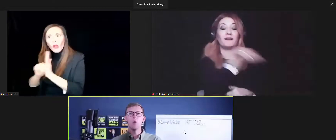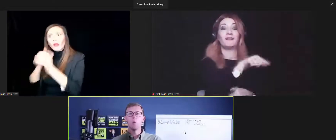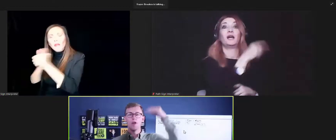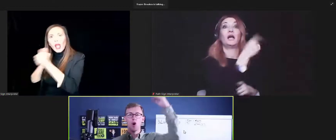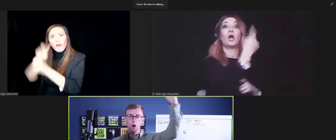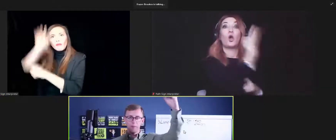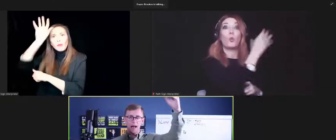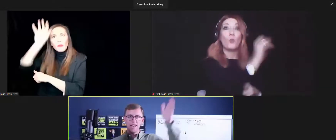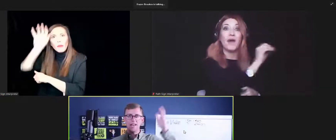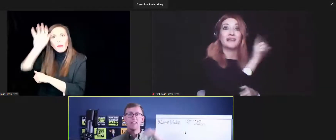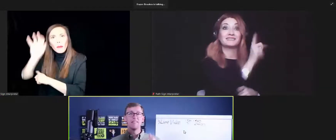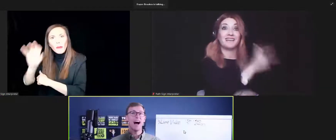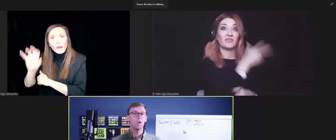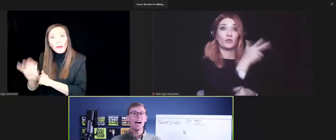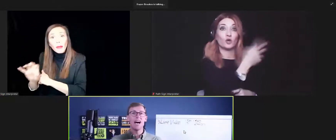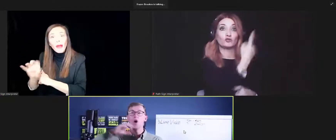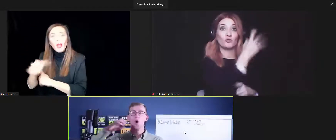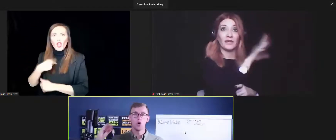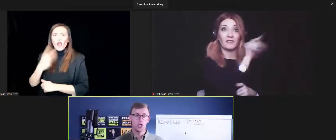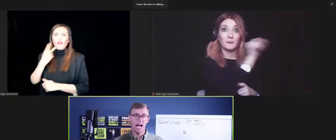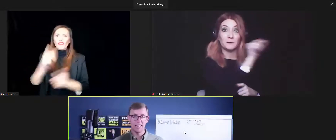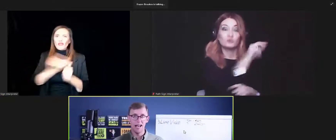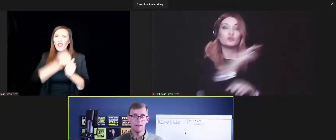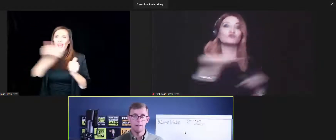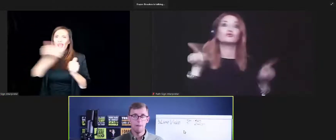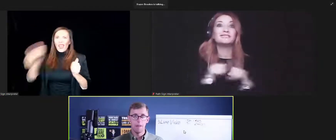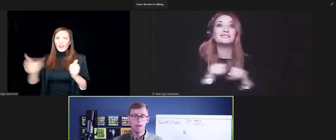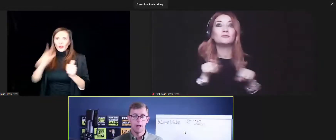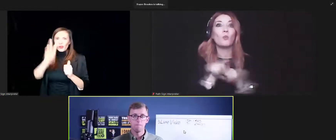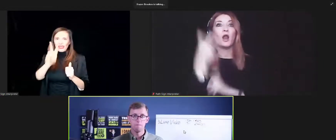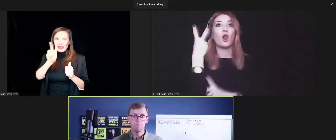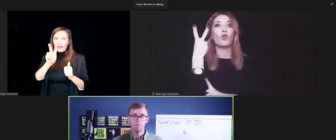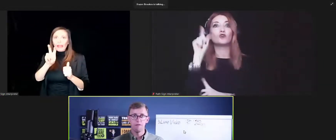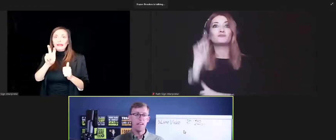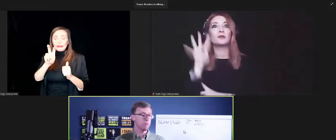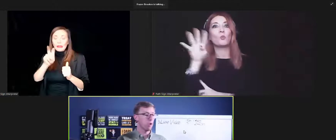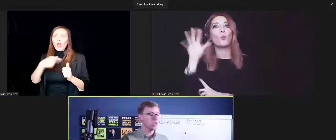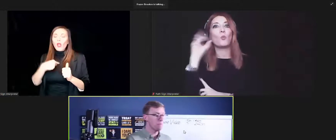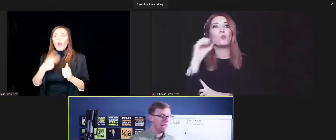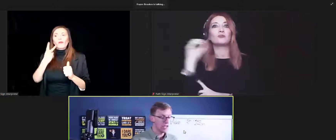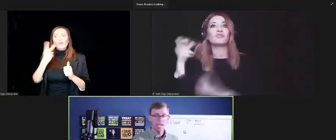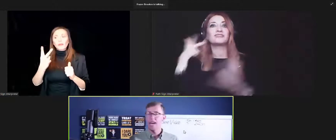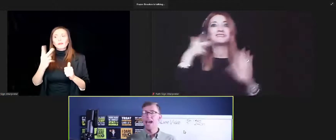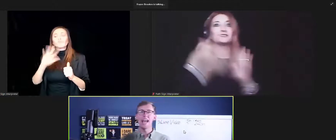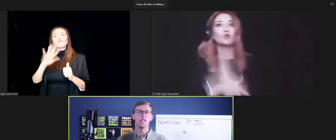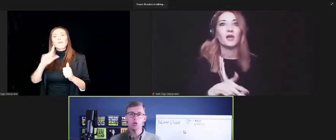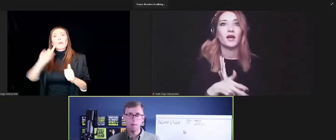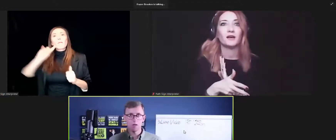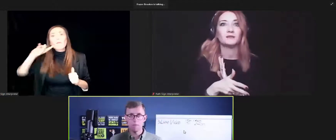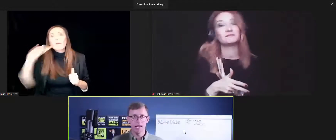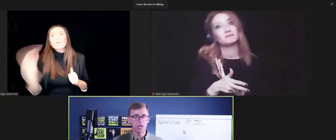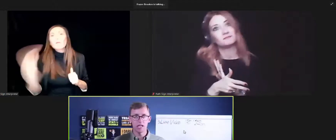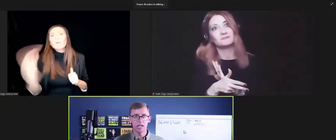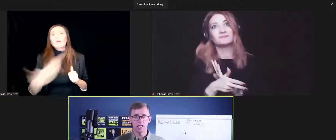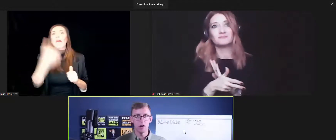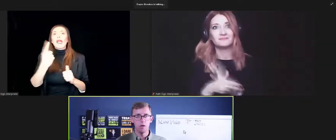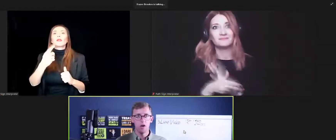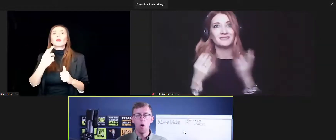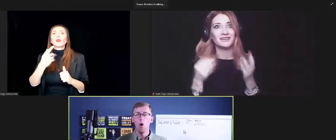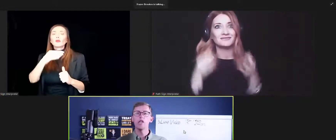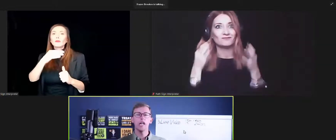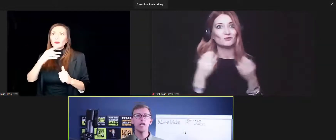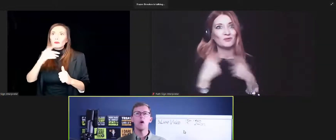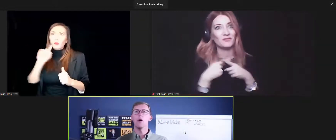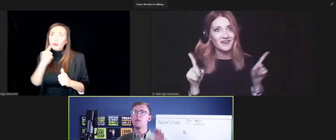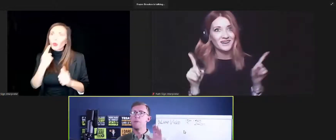video with an upline, downline, or sideline. Facebook's amazing. Instagram's amazing too. All